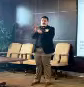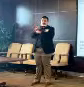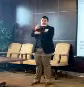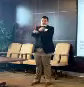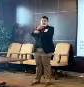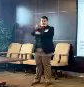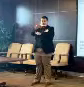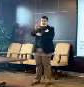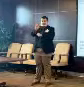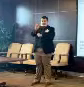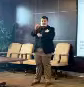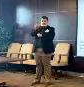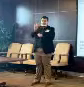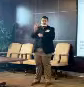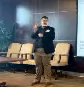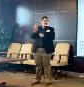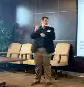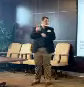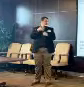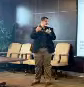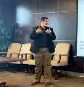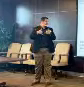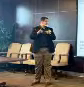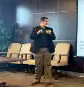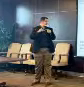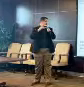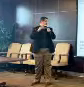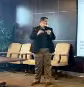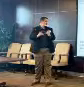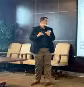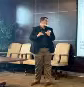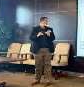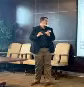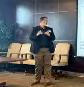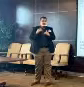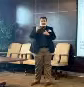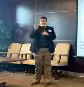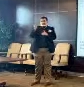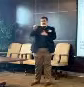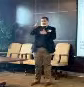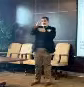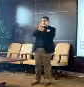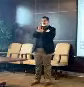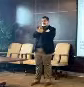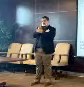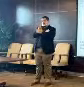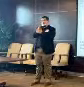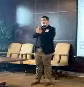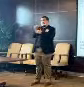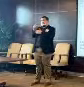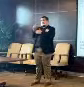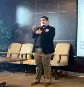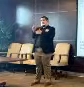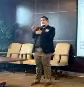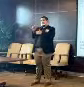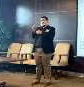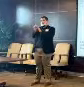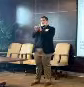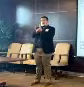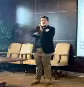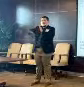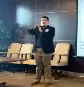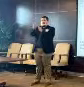vaccinated at 39.7. We are still below both the Tennessee average and the Virginia statewide